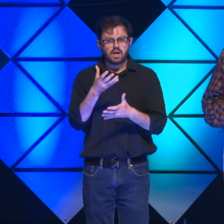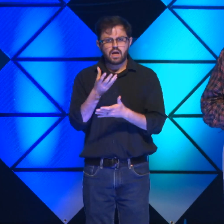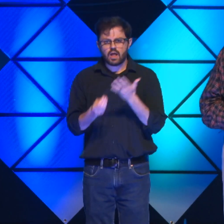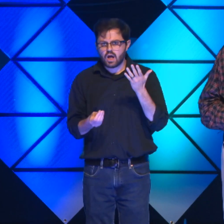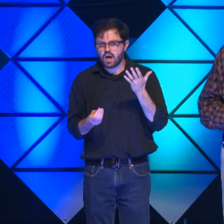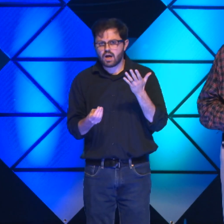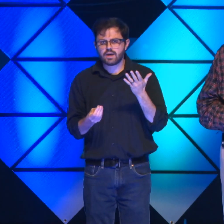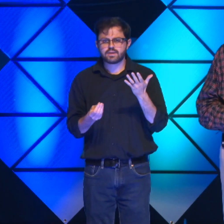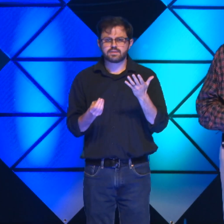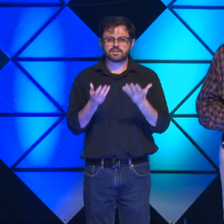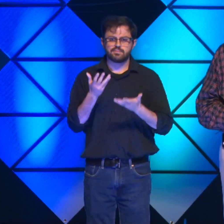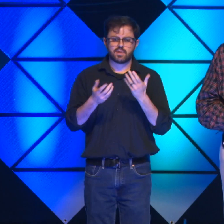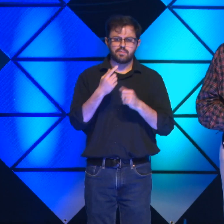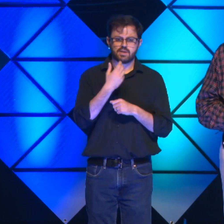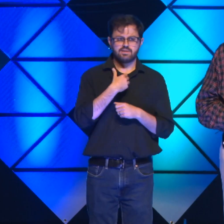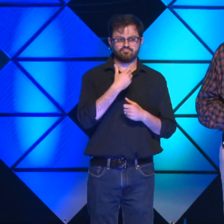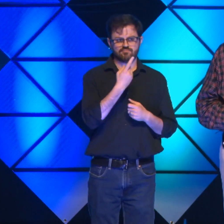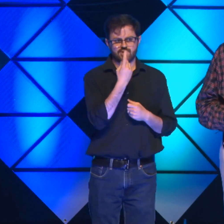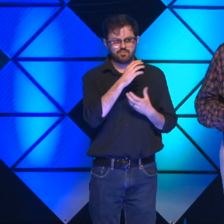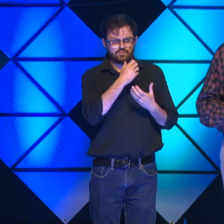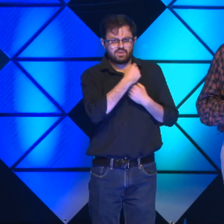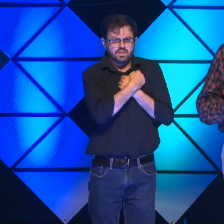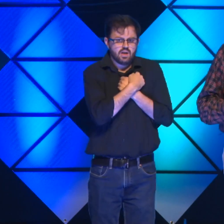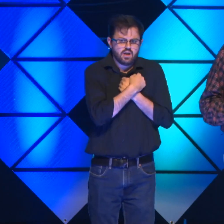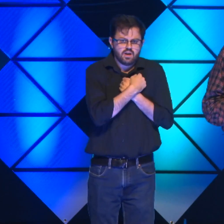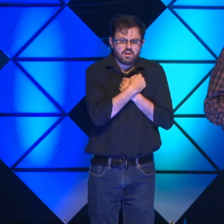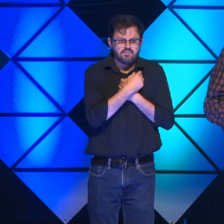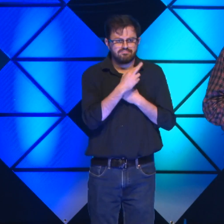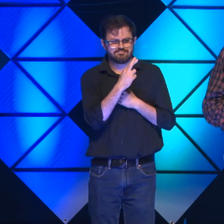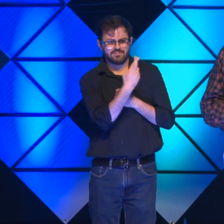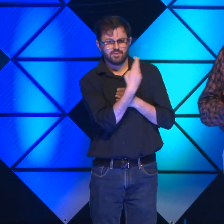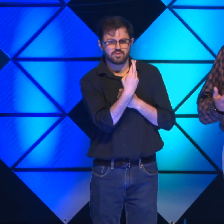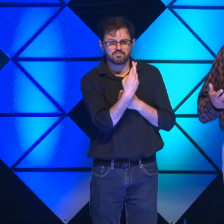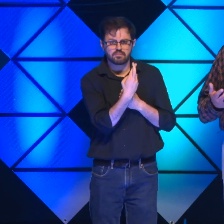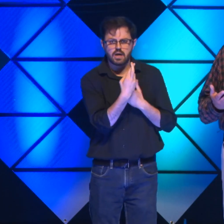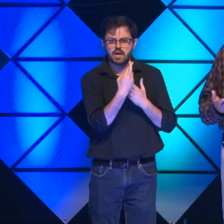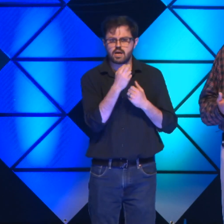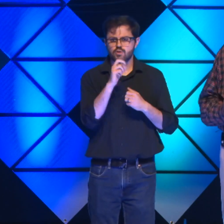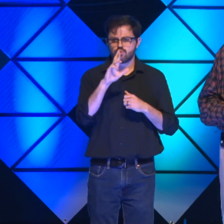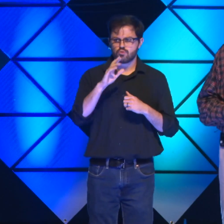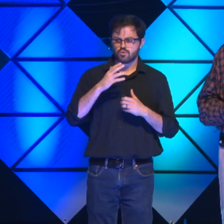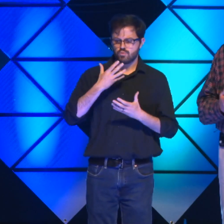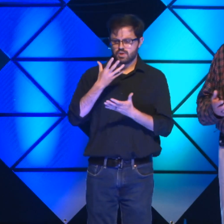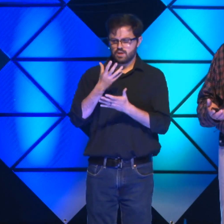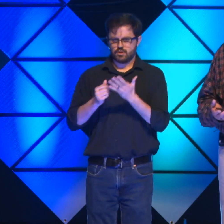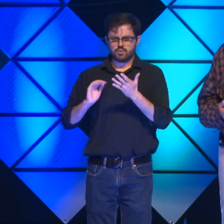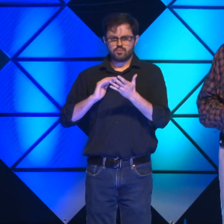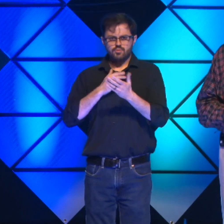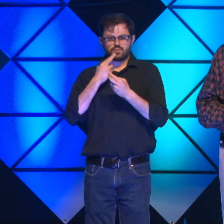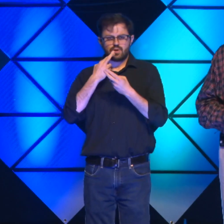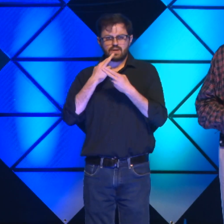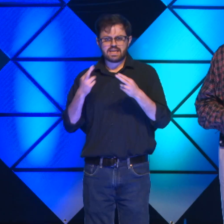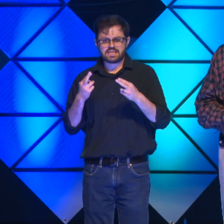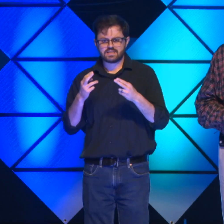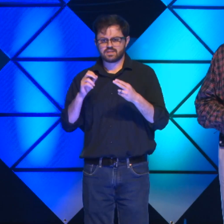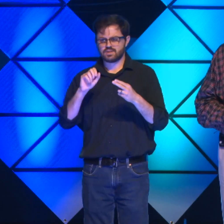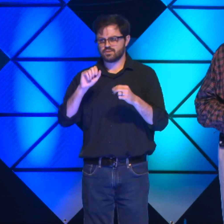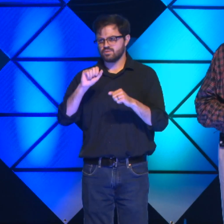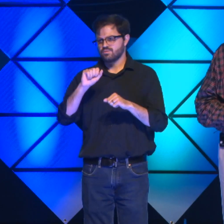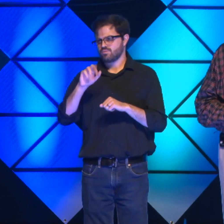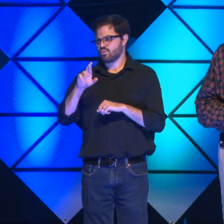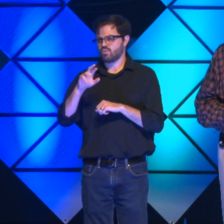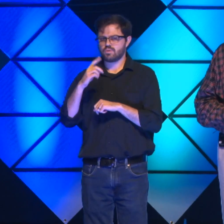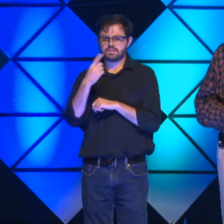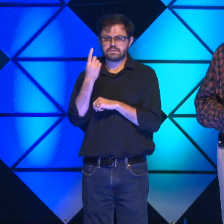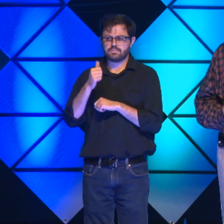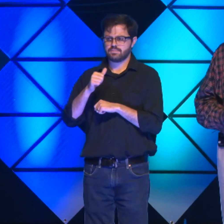the loss of a close friend. Maybe it's the loss of innocence. Maybe it's the loss of something else that we hold dear. Maybe